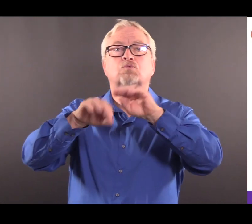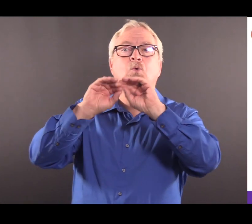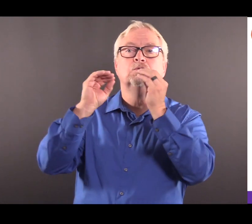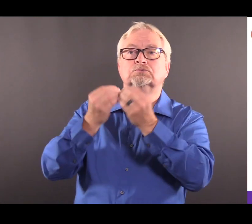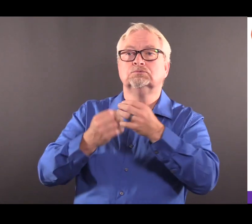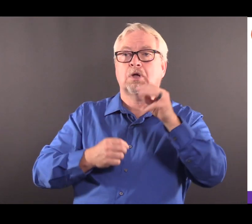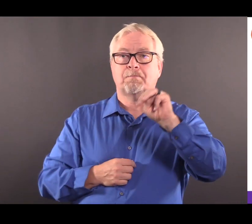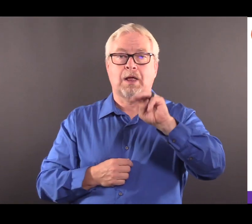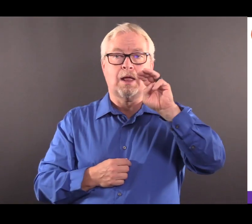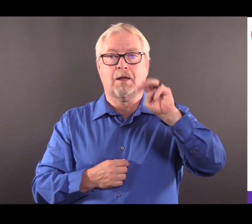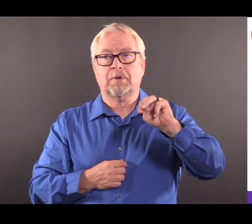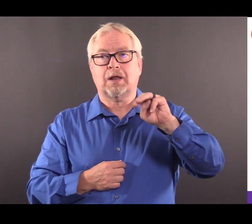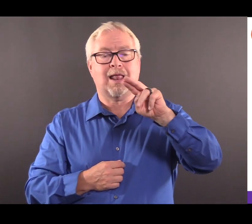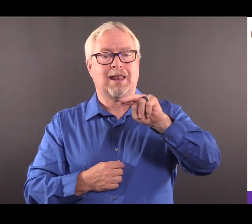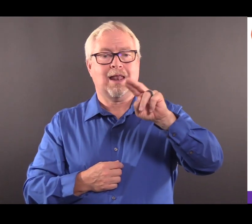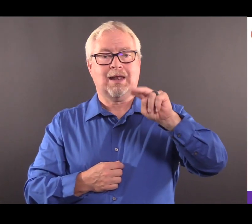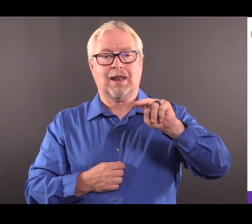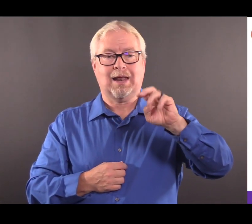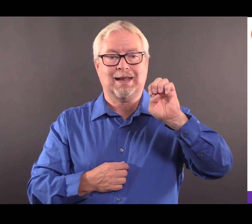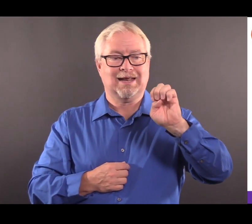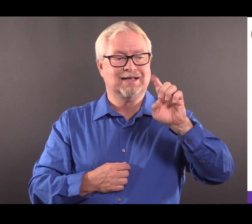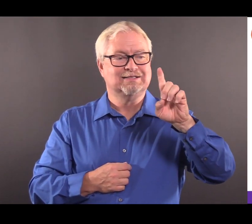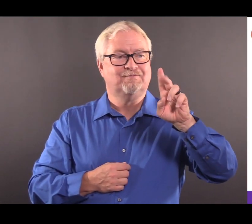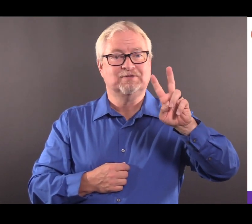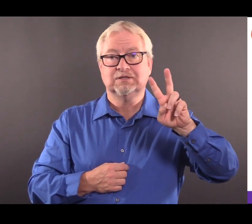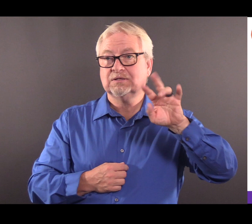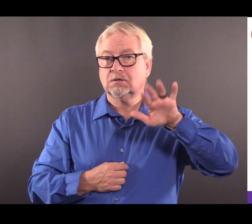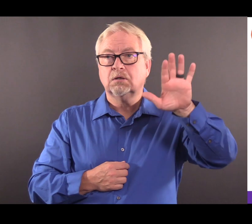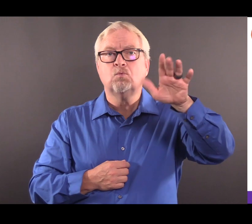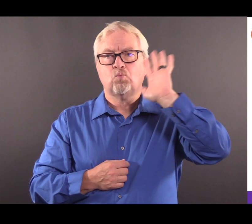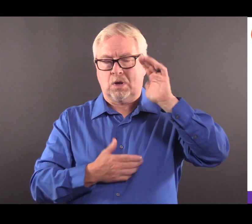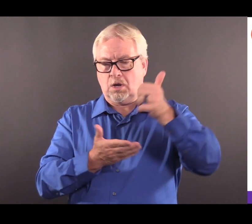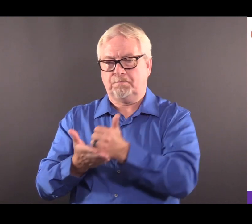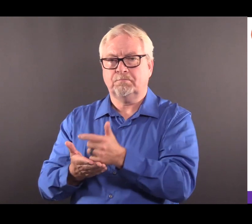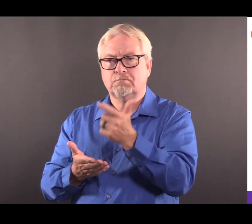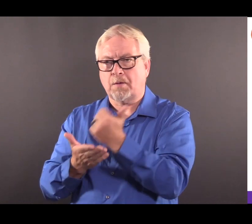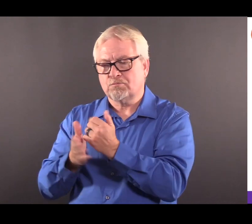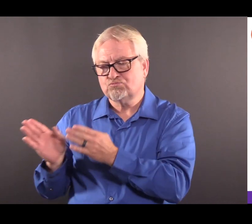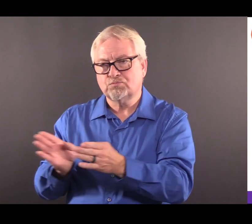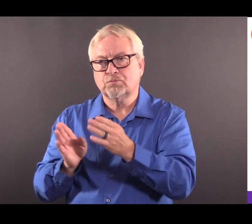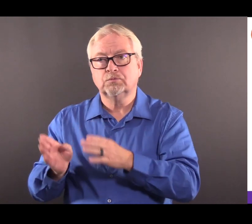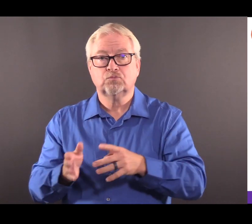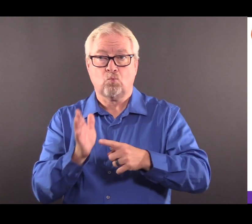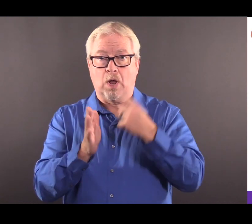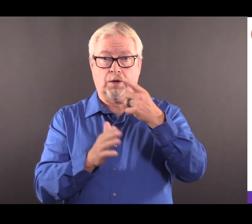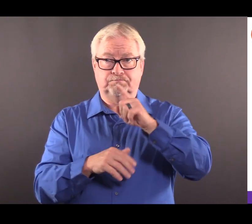HUD and national organizations like NNEDV are good resources for helping you